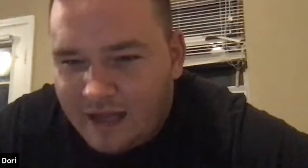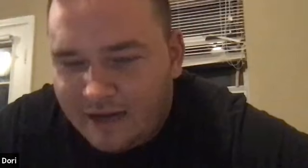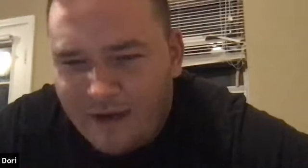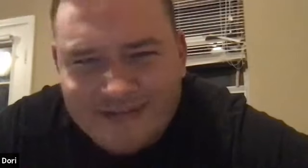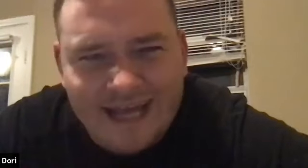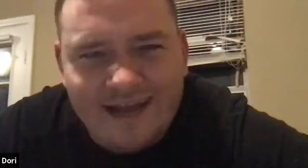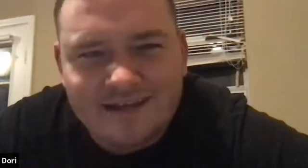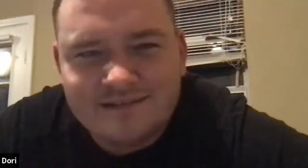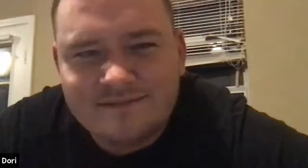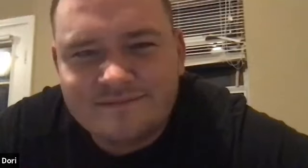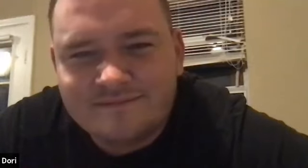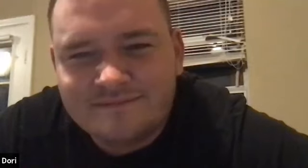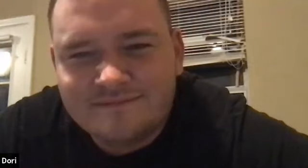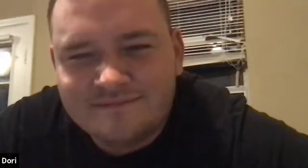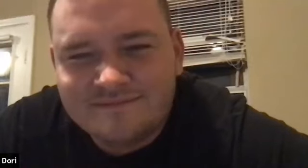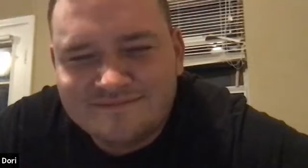I don't have a hat. That.